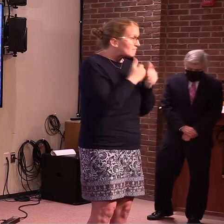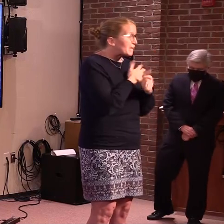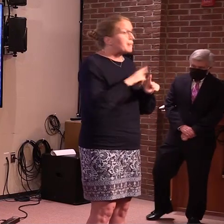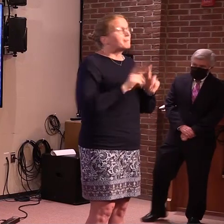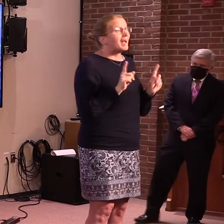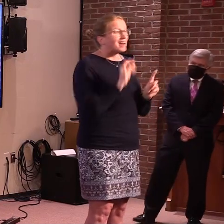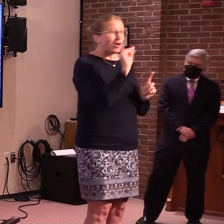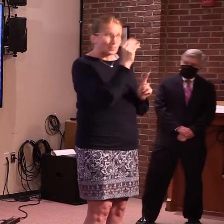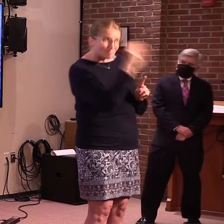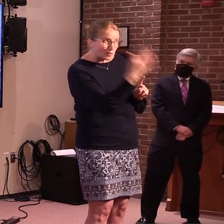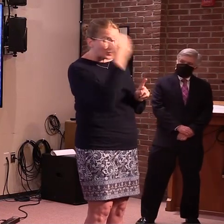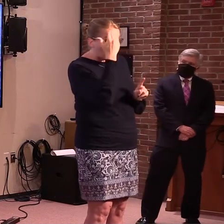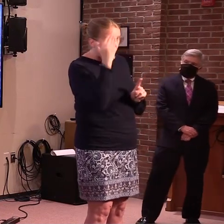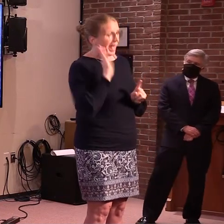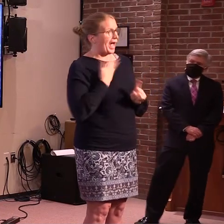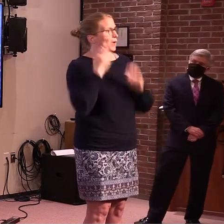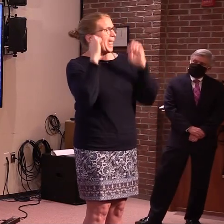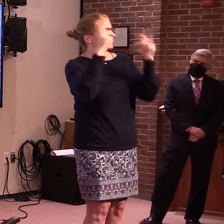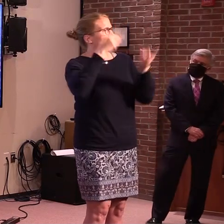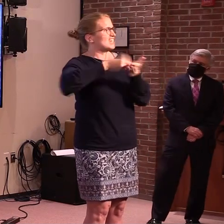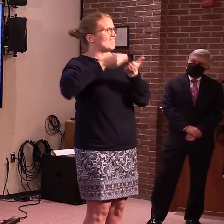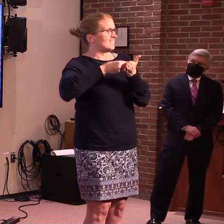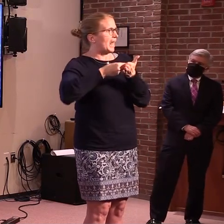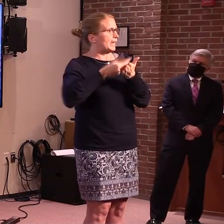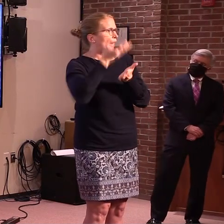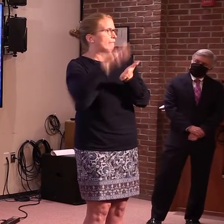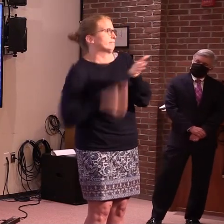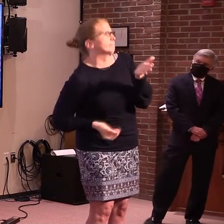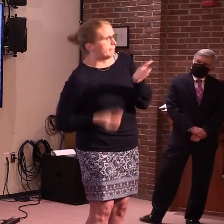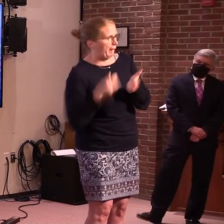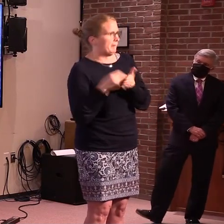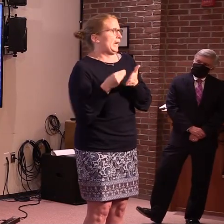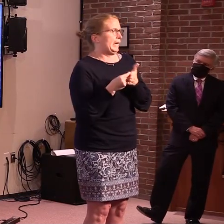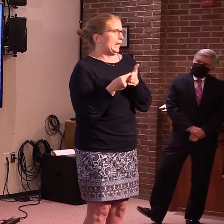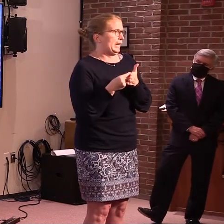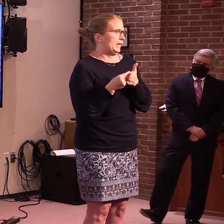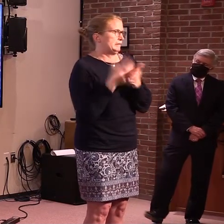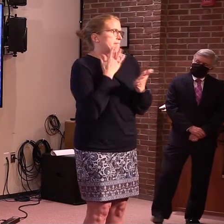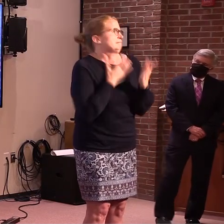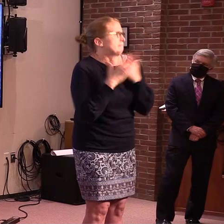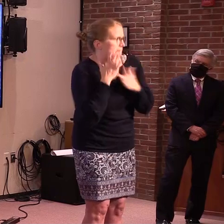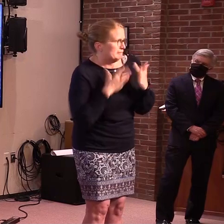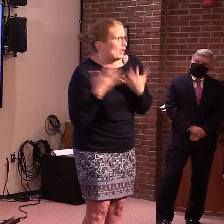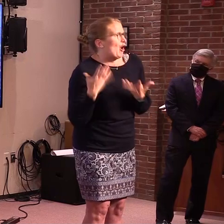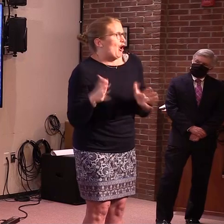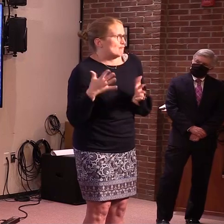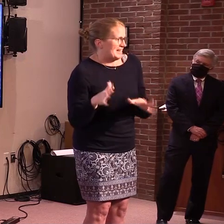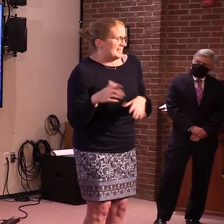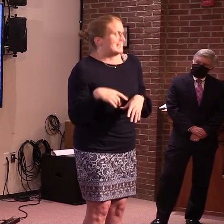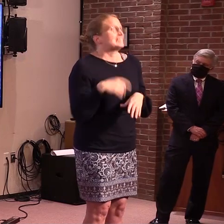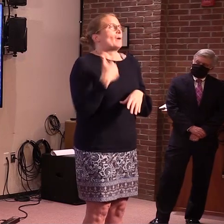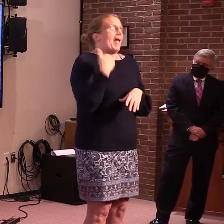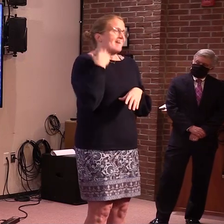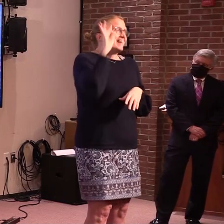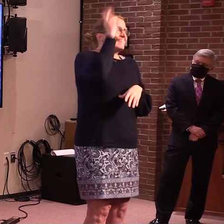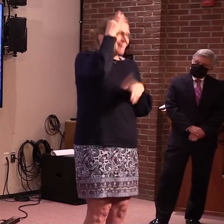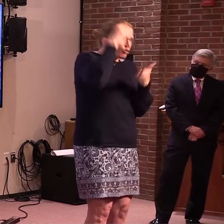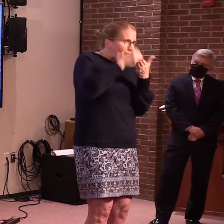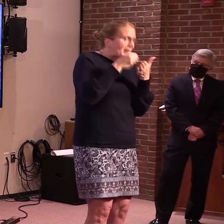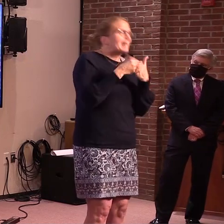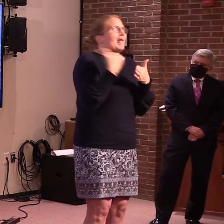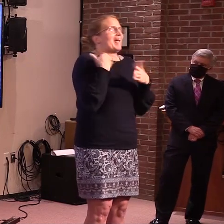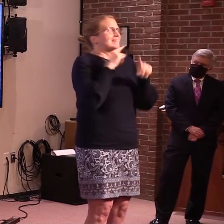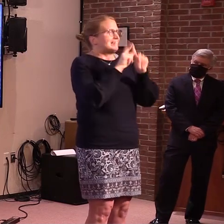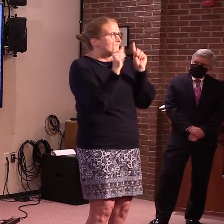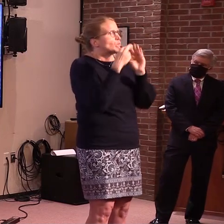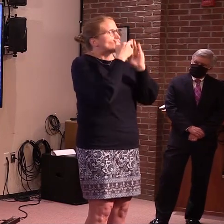deficit in the education fund. And we have these federal funds that have different restrictions and different time spans. So we're working